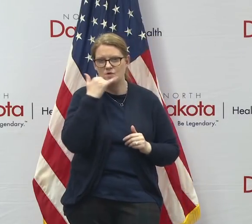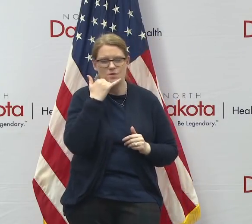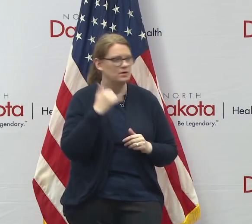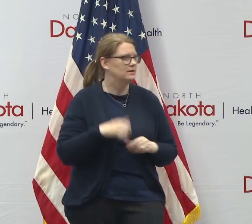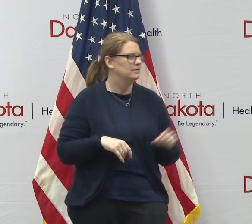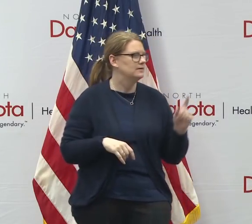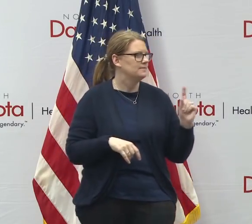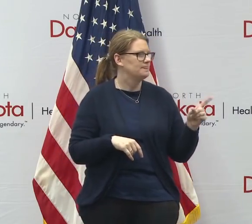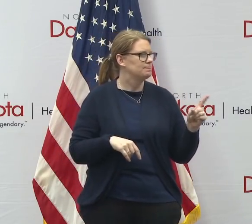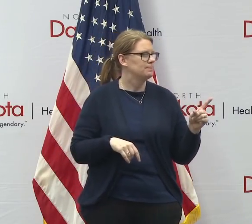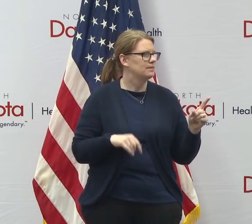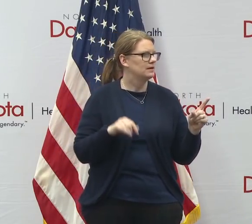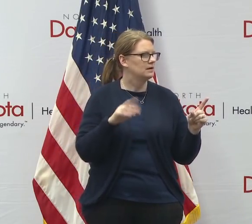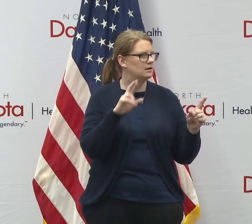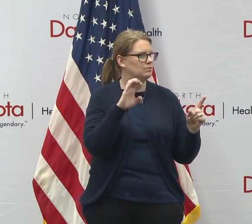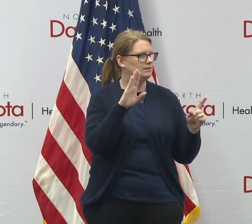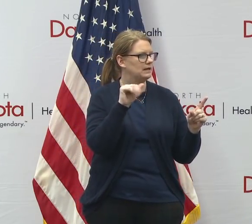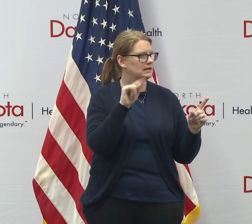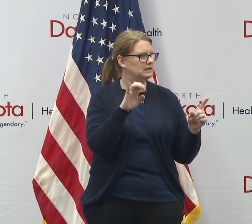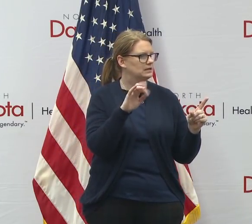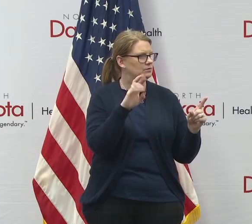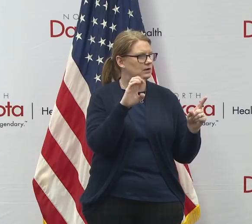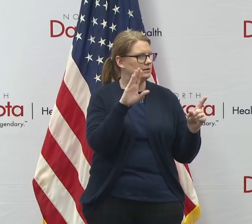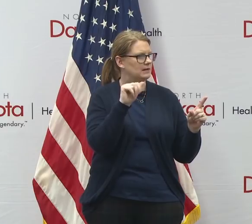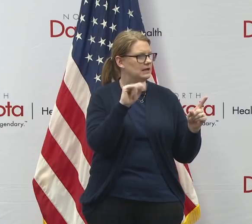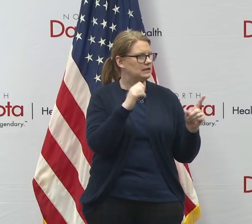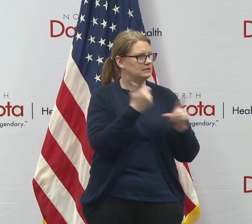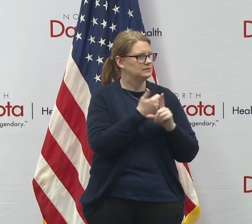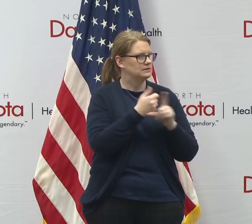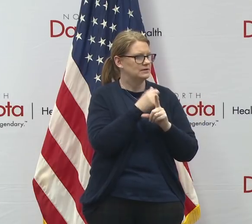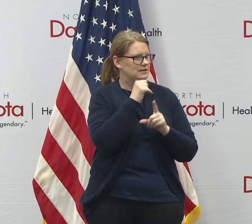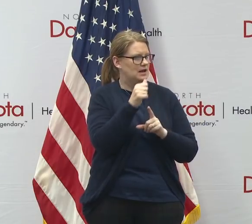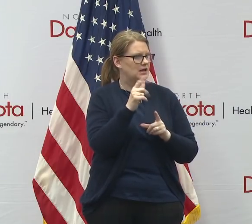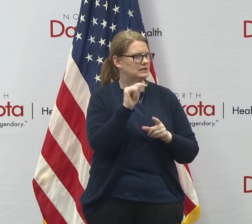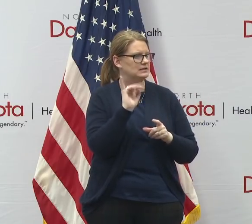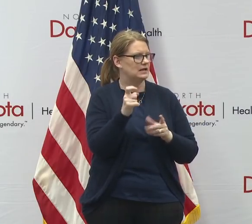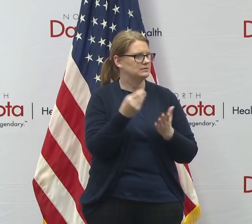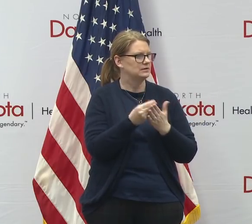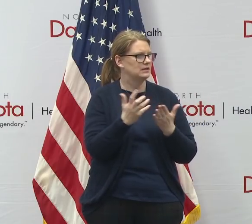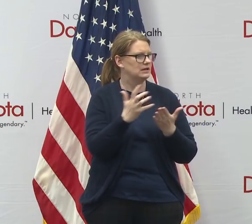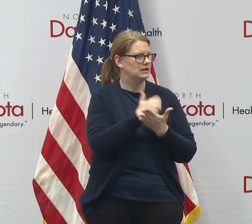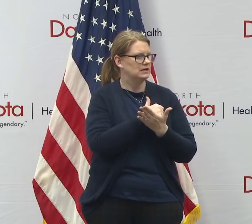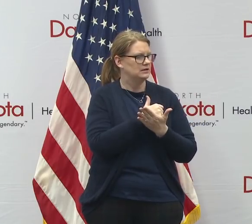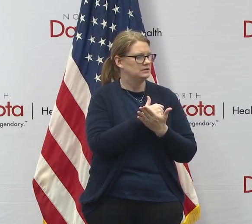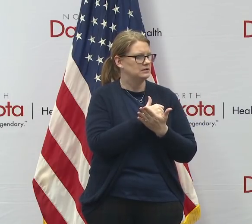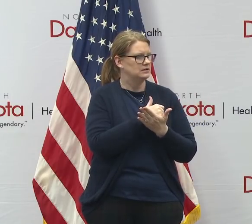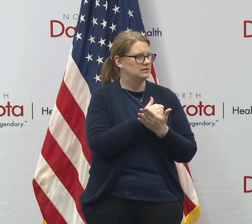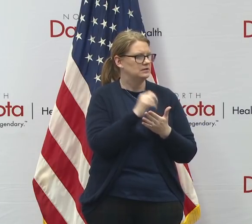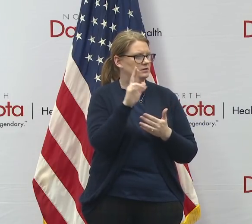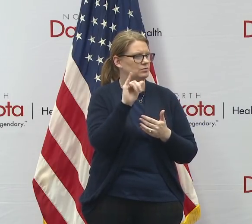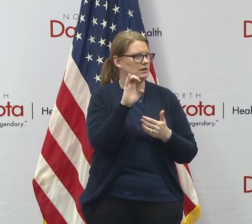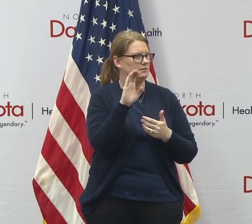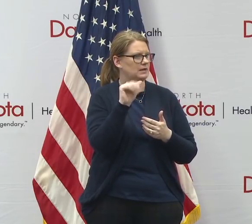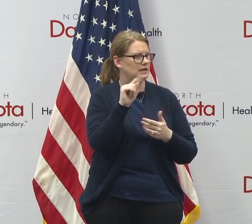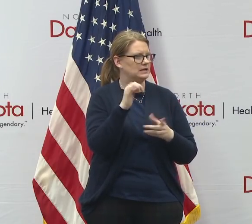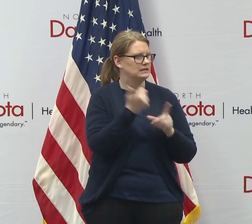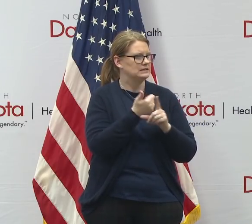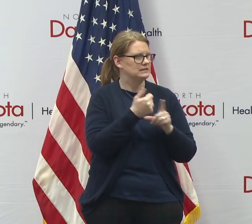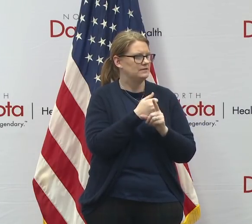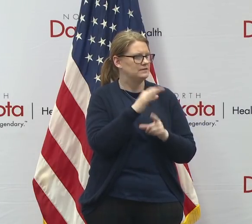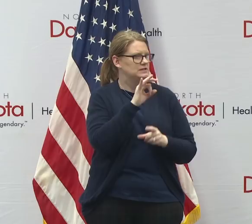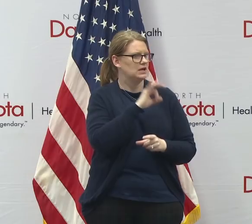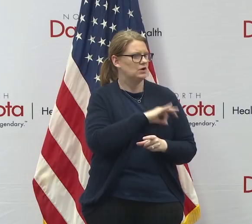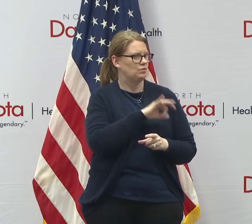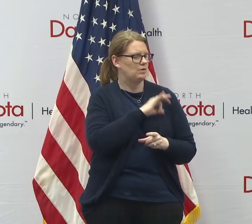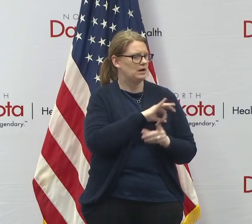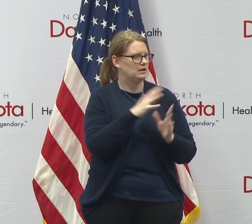Answer on the rebate. Okay. Rebates would not be counted as taxable income for recipients, as the rebate is a credit against tax